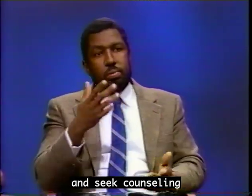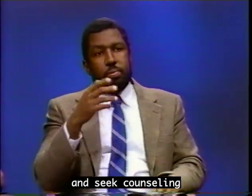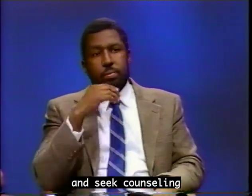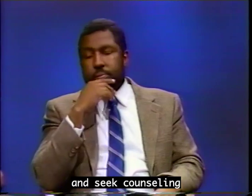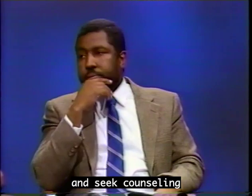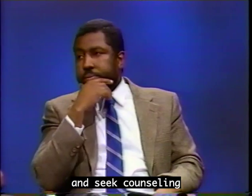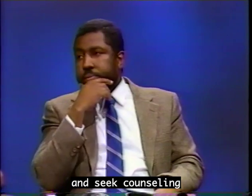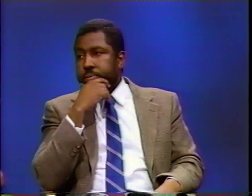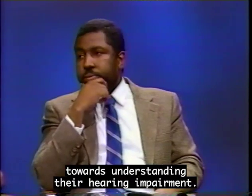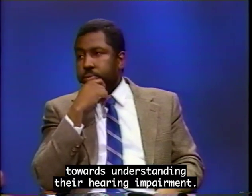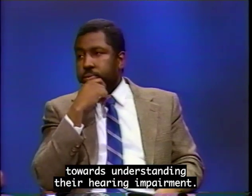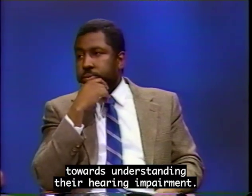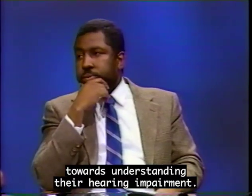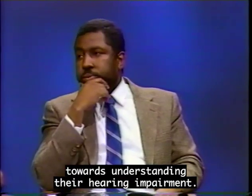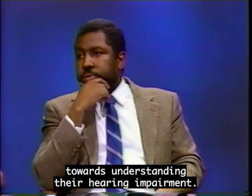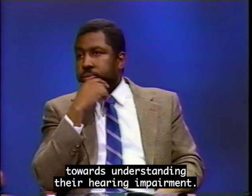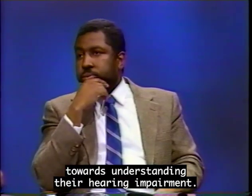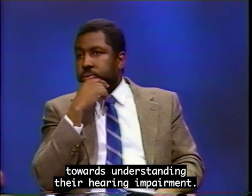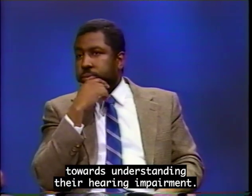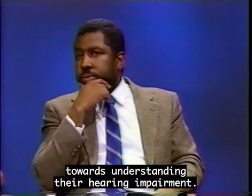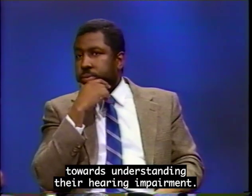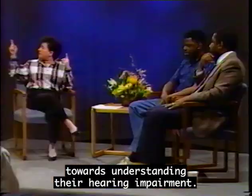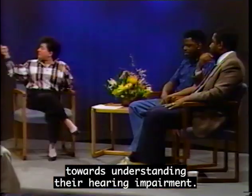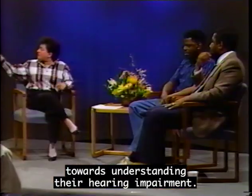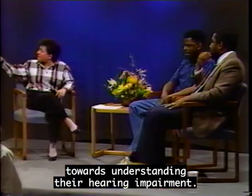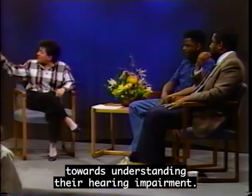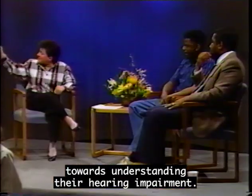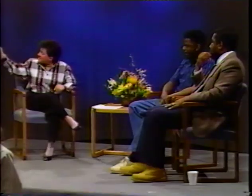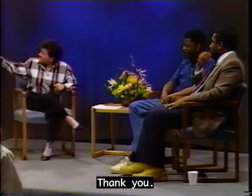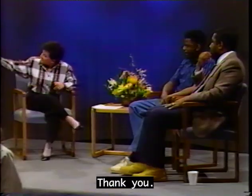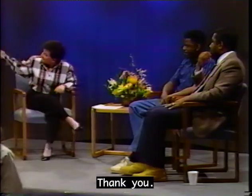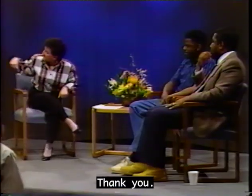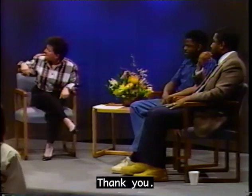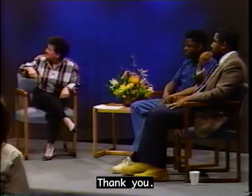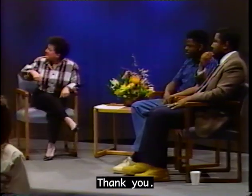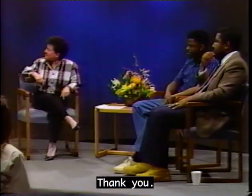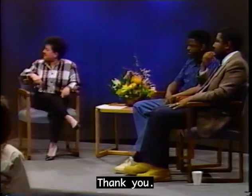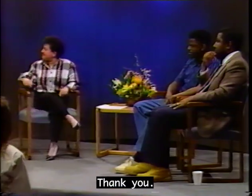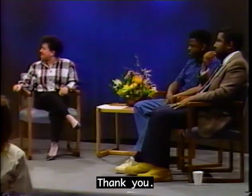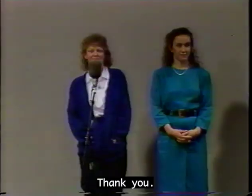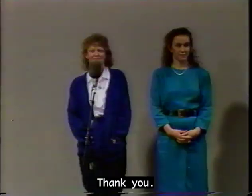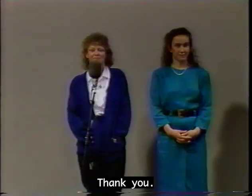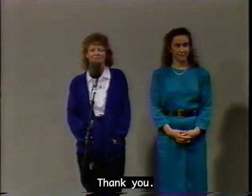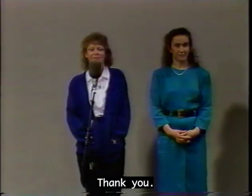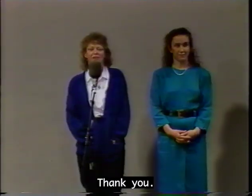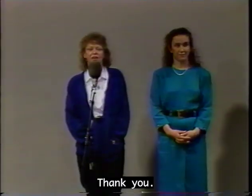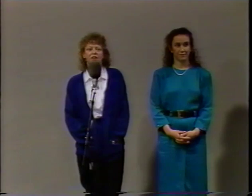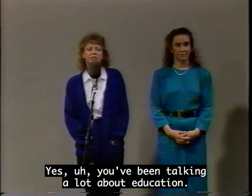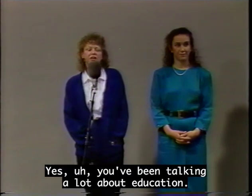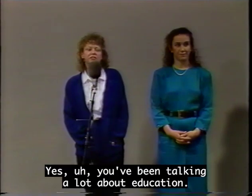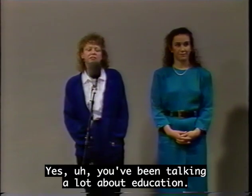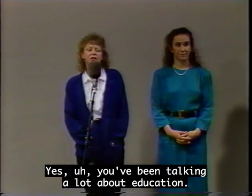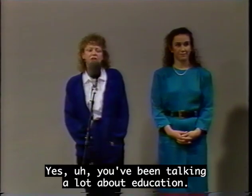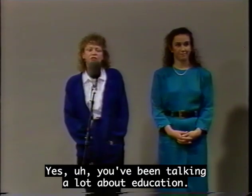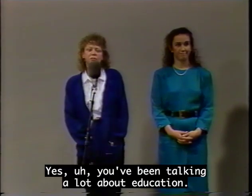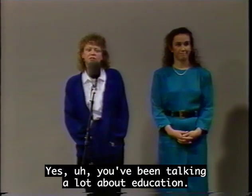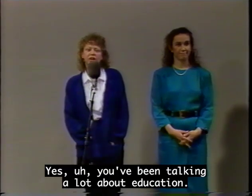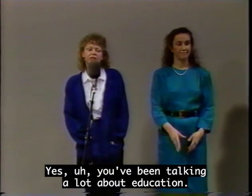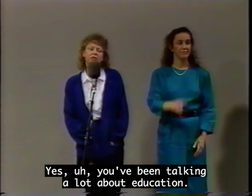seek counseling towards understanding their hearing impairment. Thank you. Yes, you've been talking a